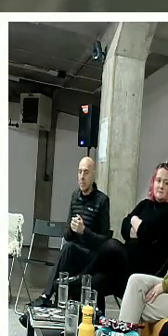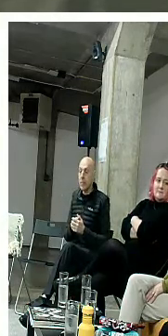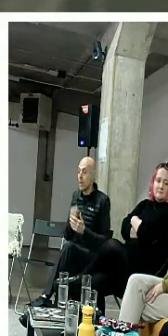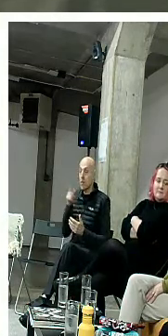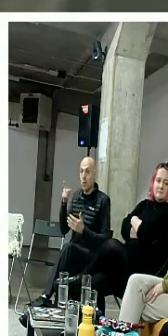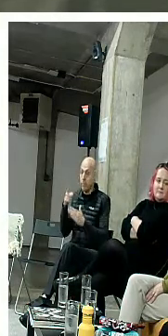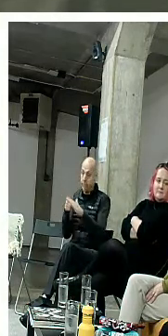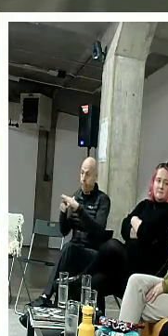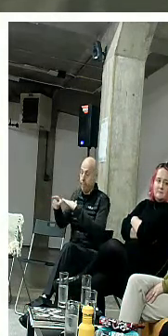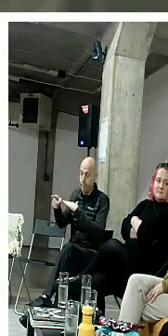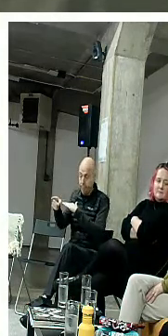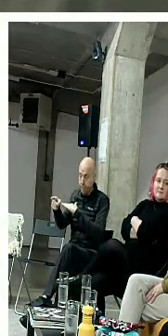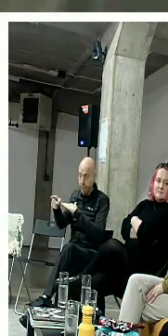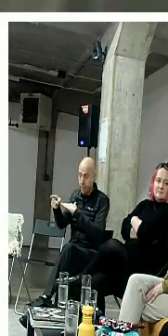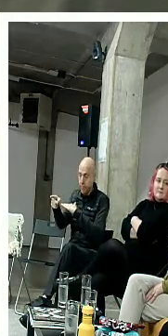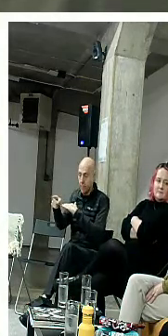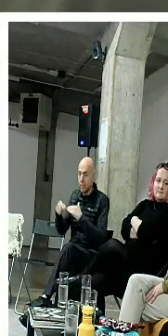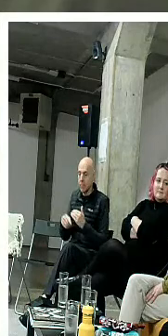he went, and